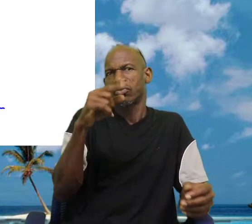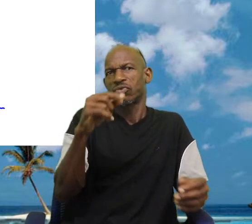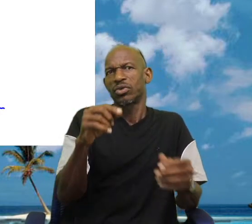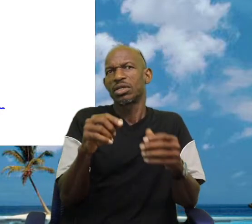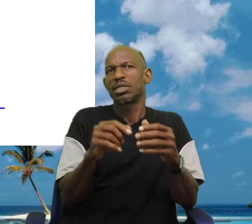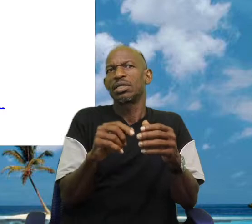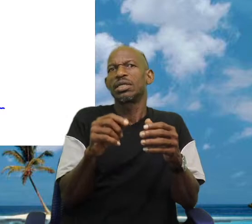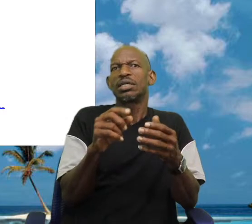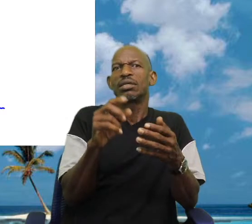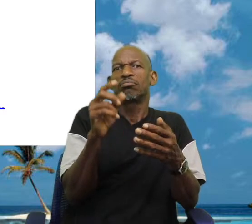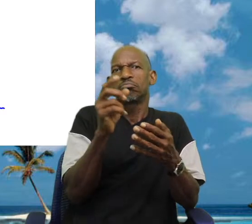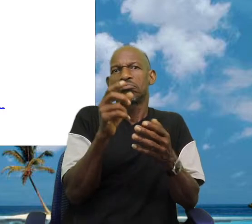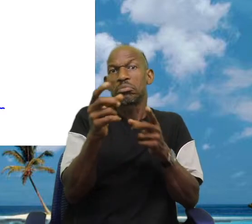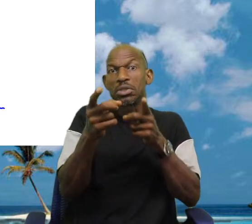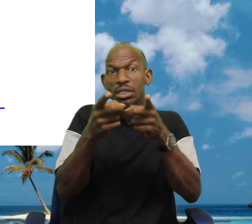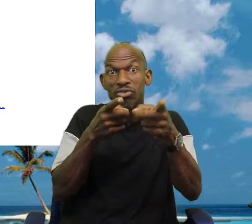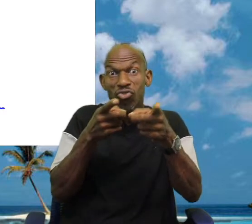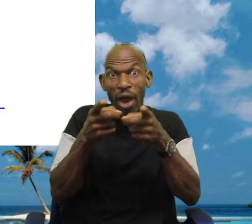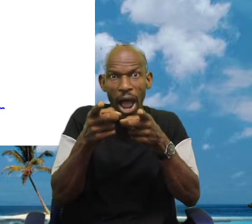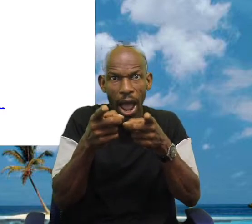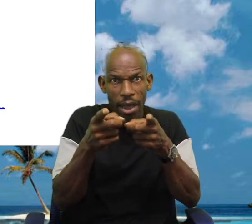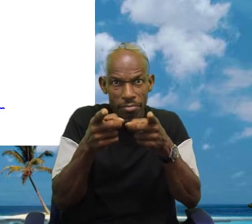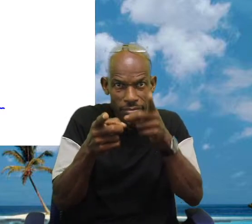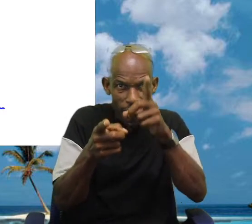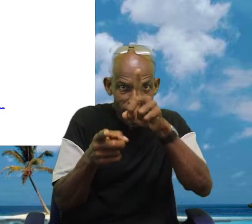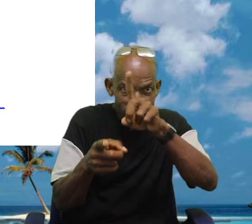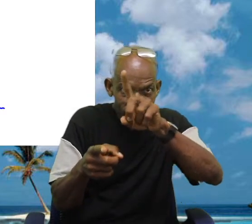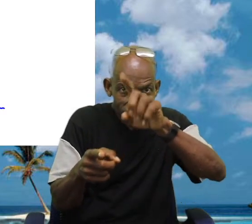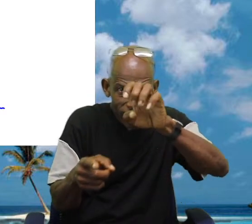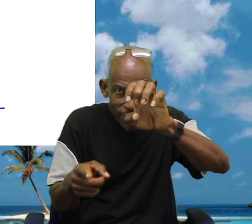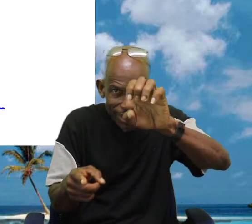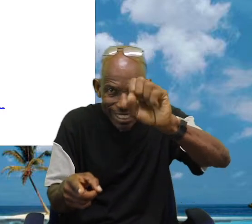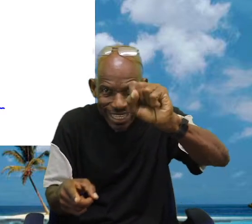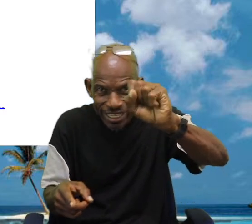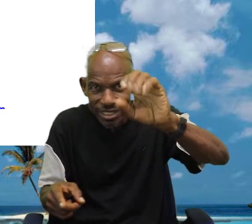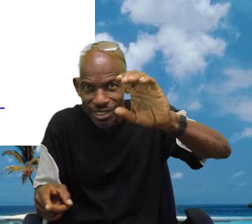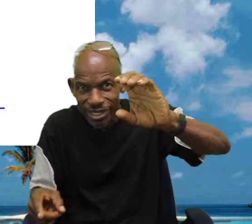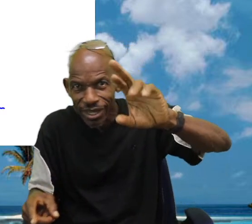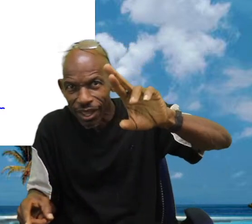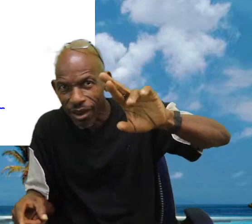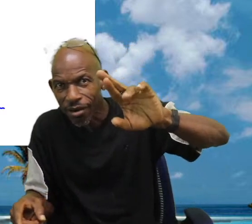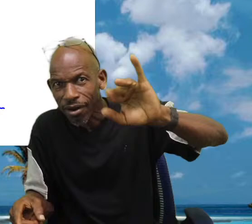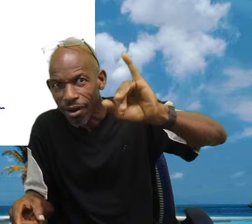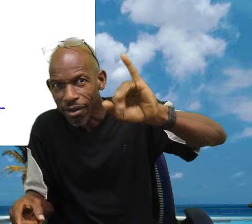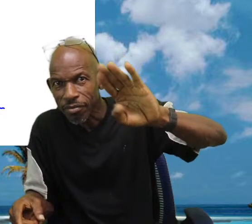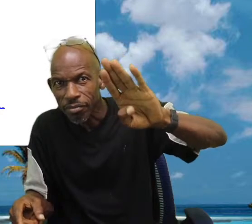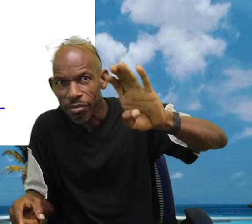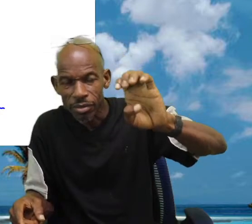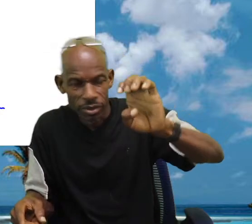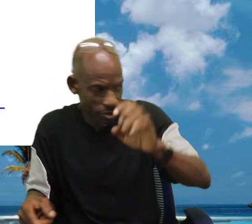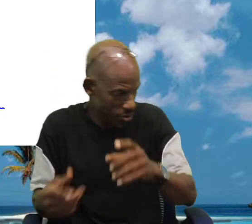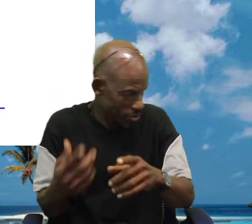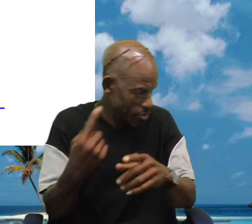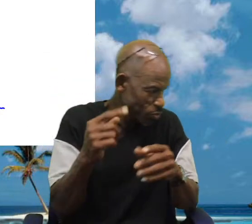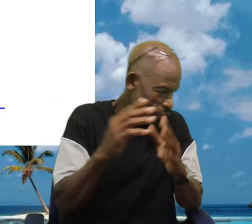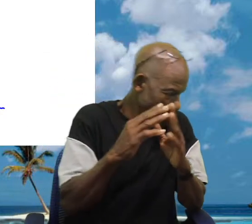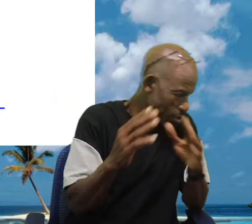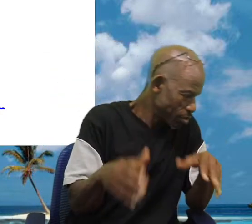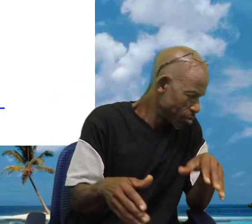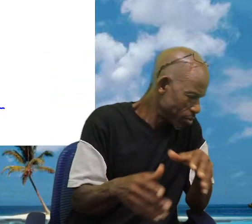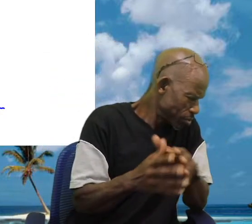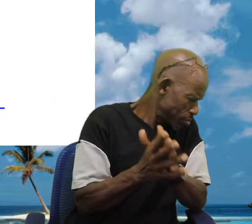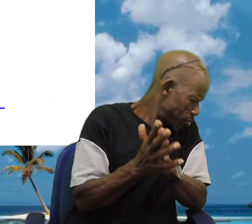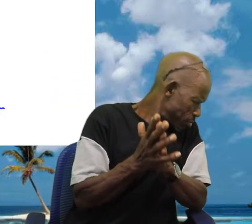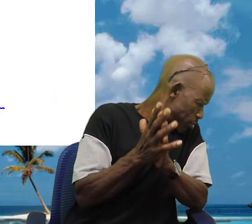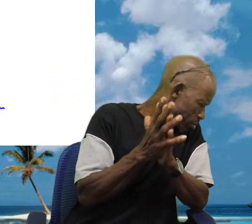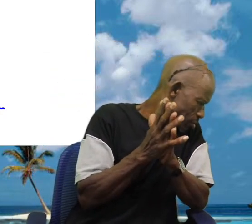Okay? You want to pull out, you're just pulling out. So the noun that we have is house. Okay? So the noun is